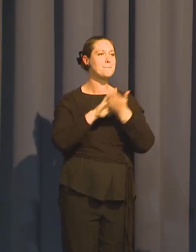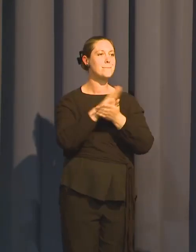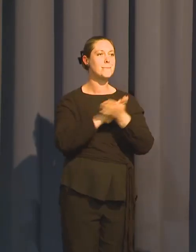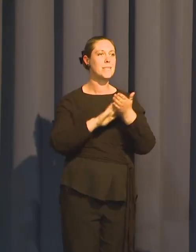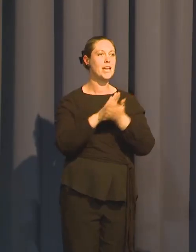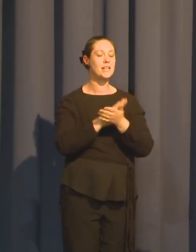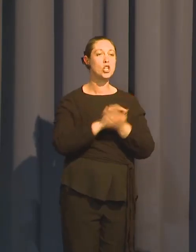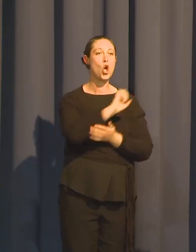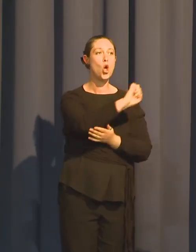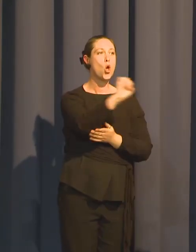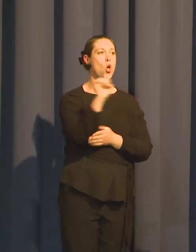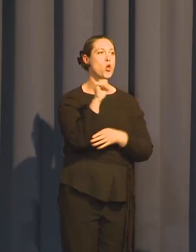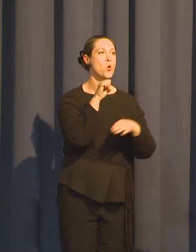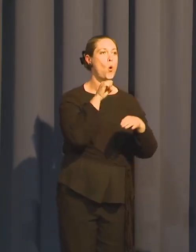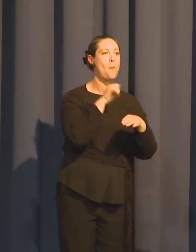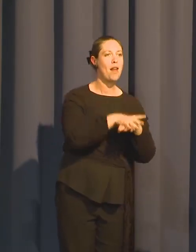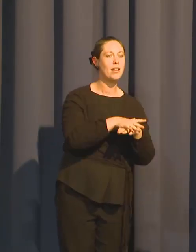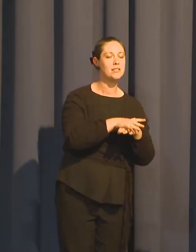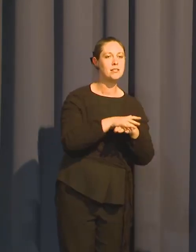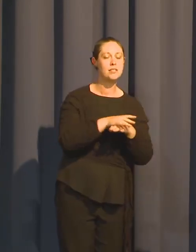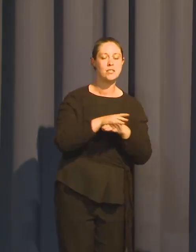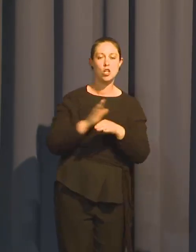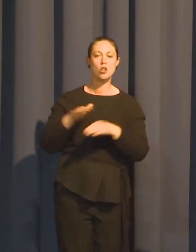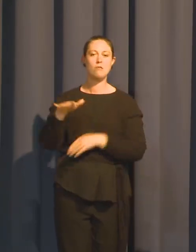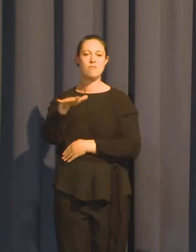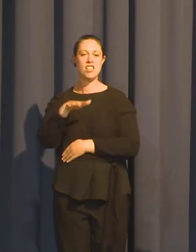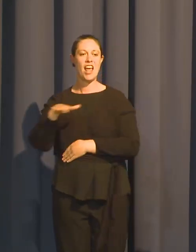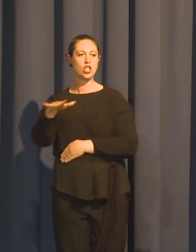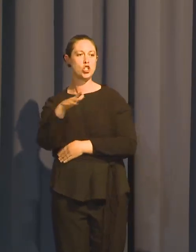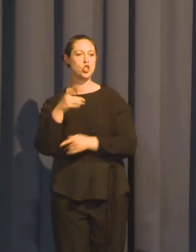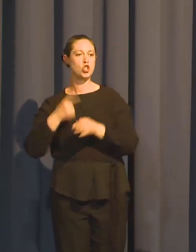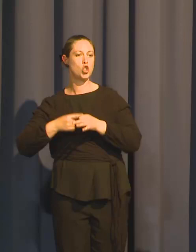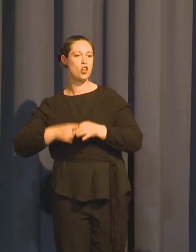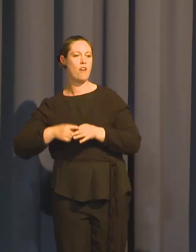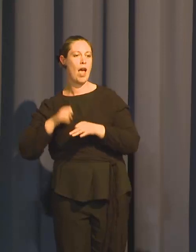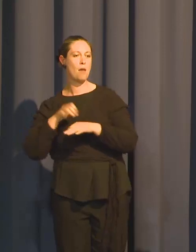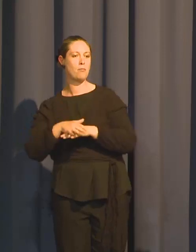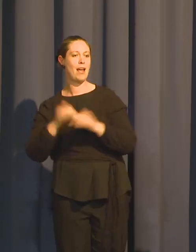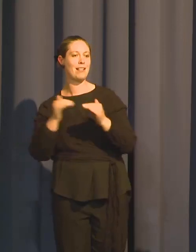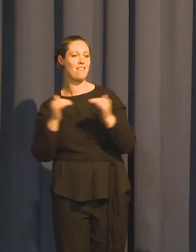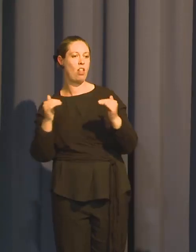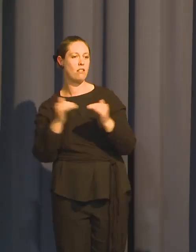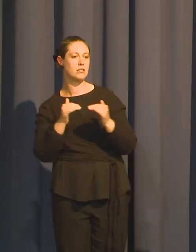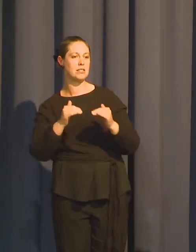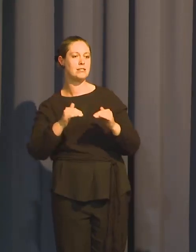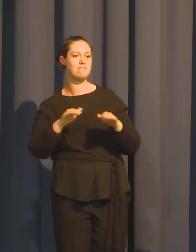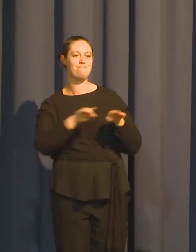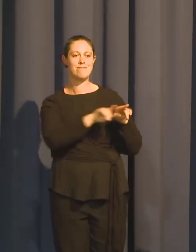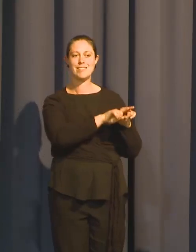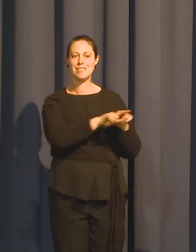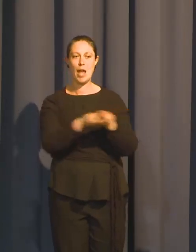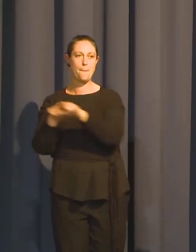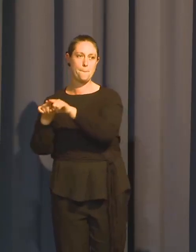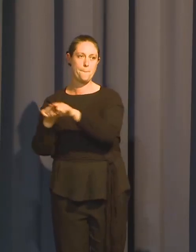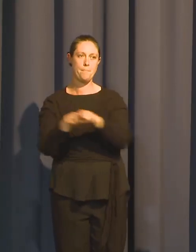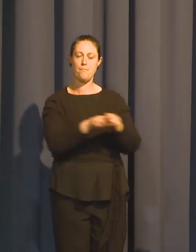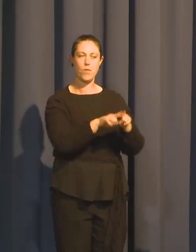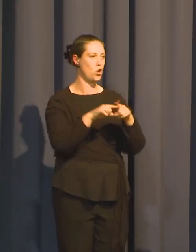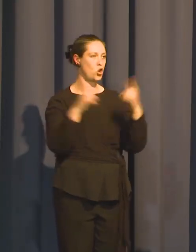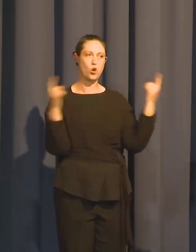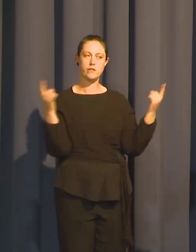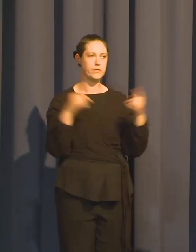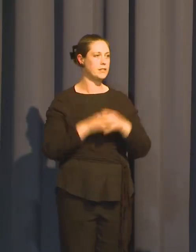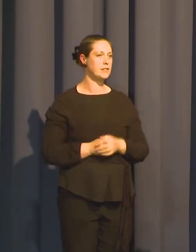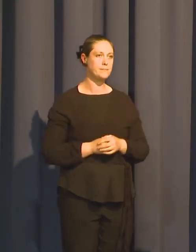we found in your blood lead levels and the national survey. You can see for